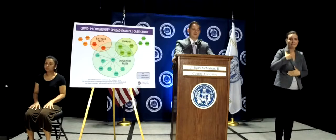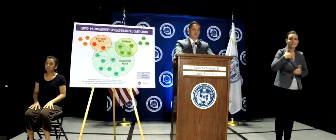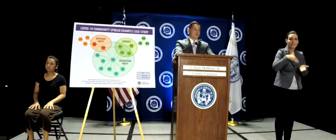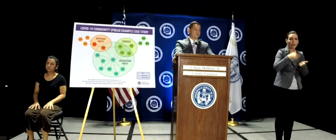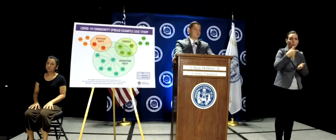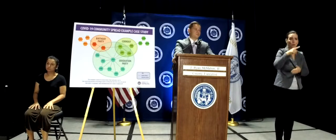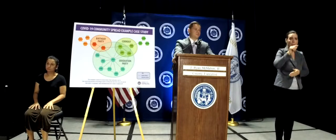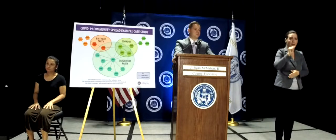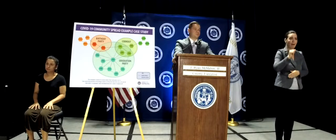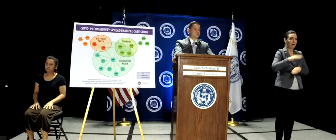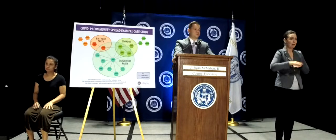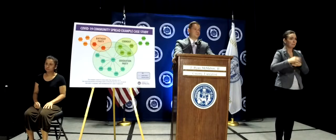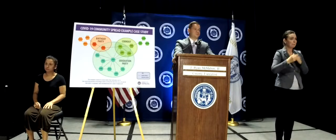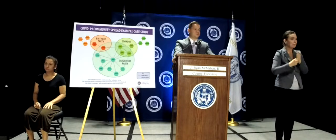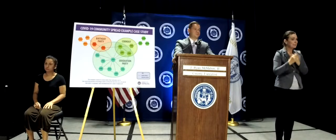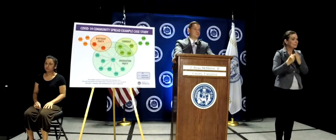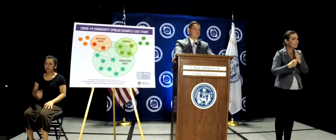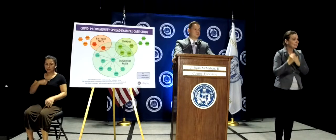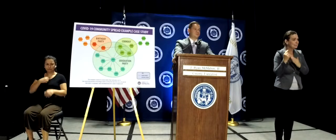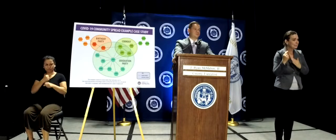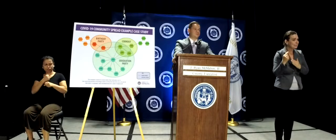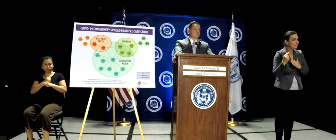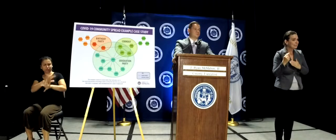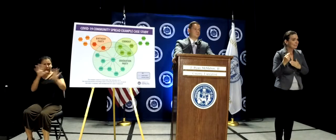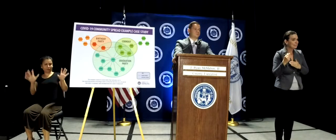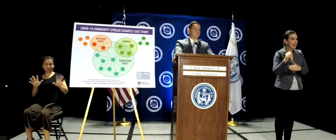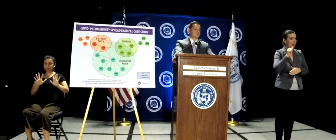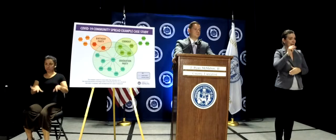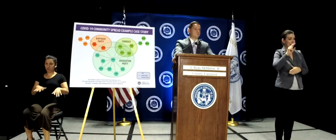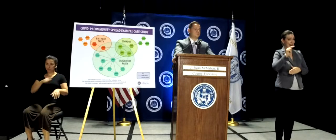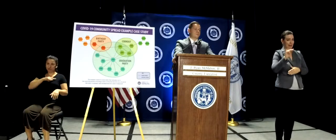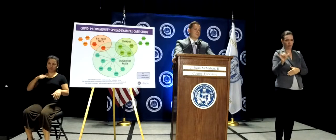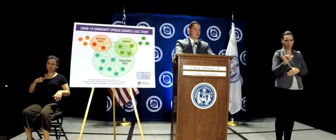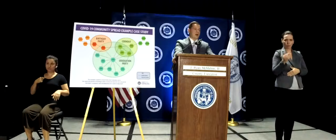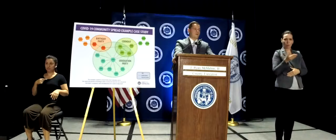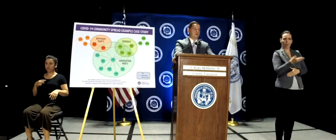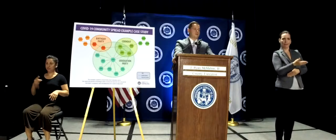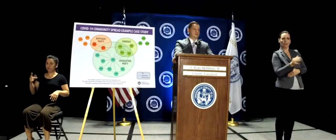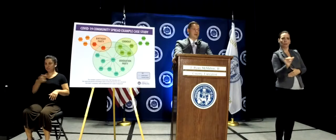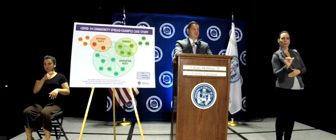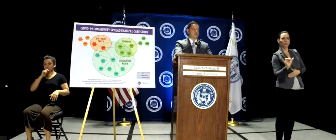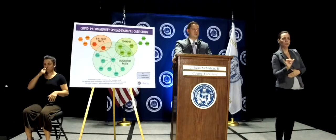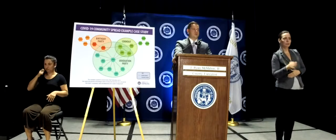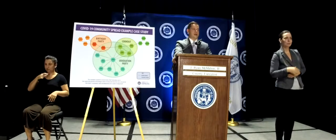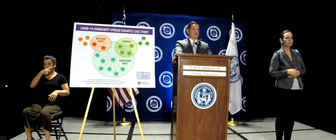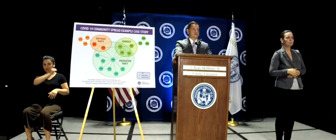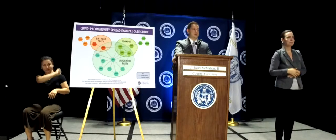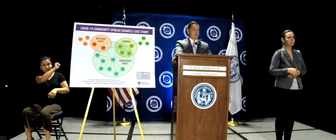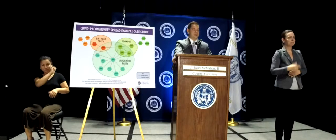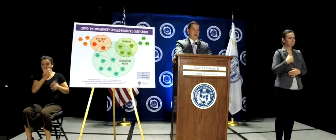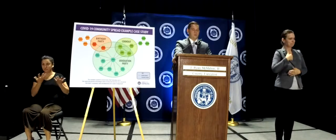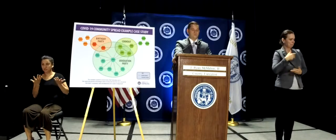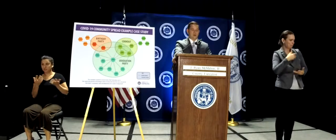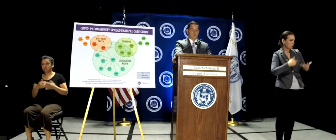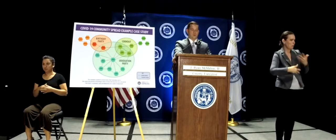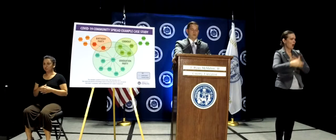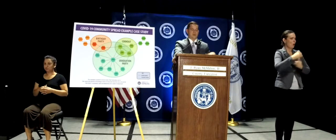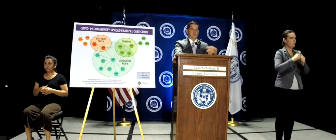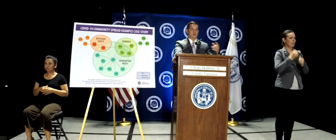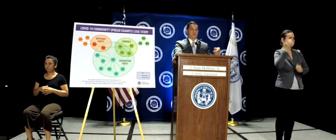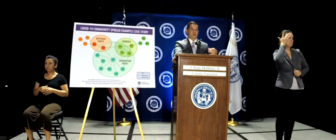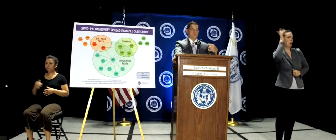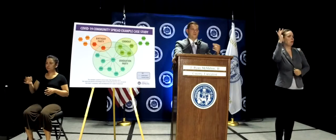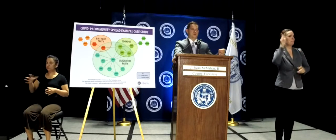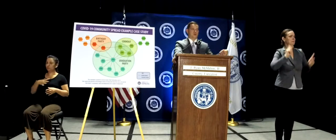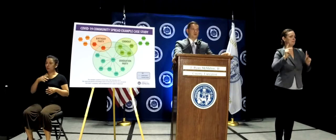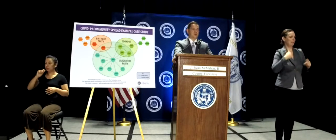surround myself with. Will you test out this new rapid testing system on yourself? There's actually a new test coming out that we're looking